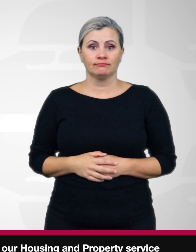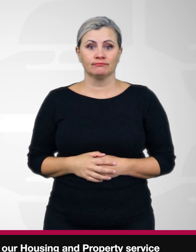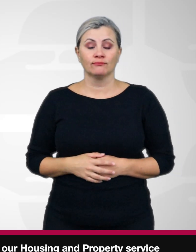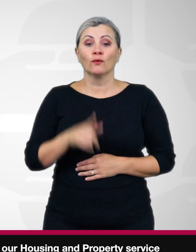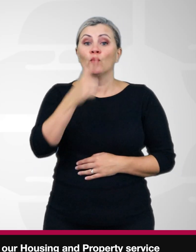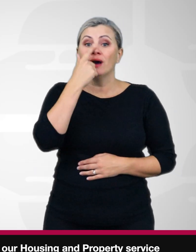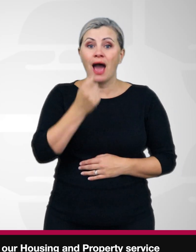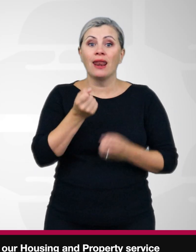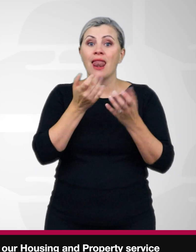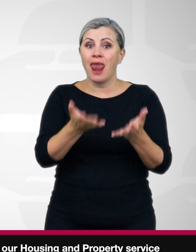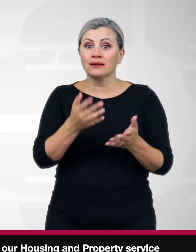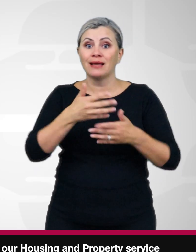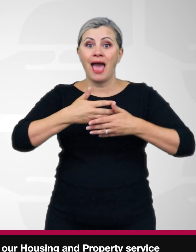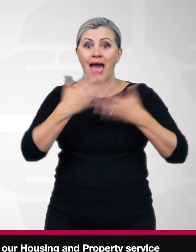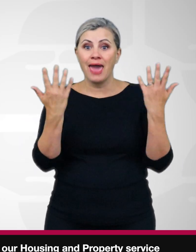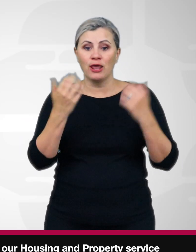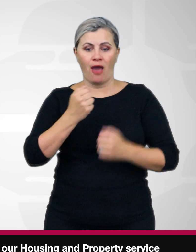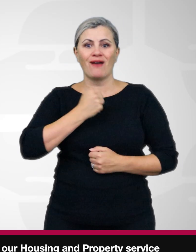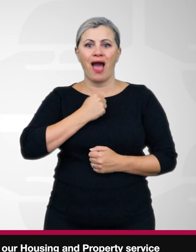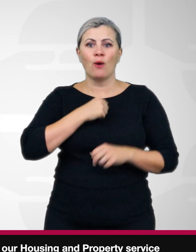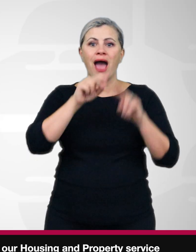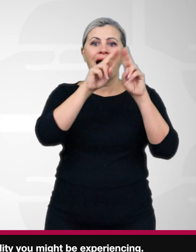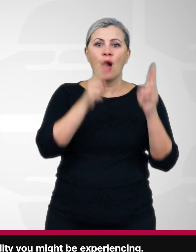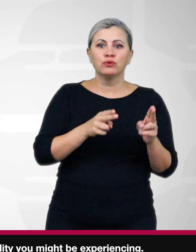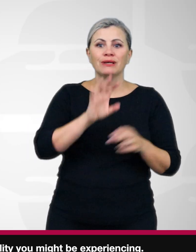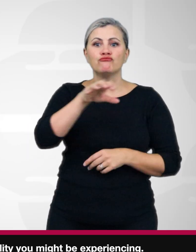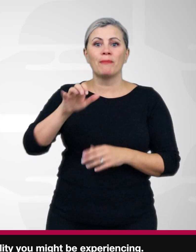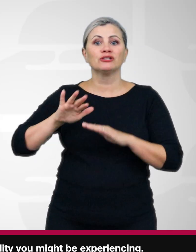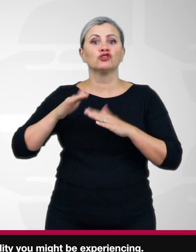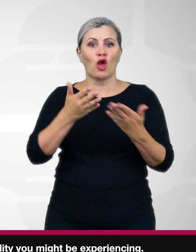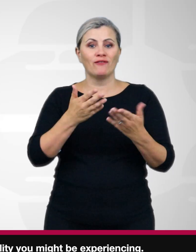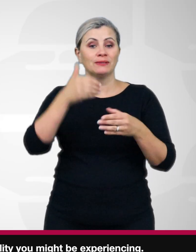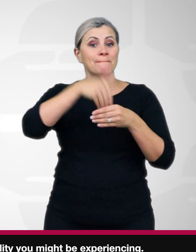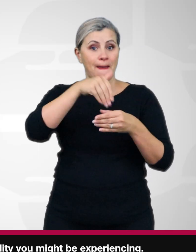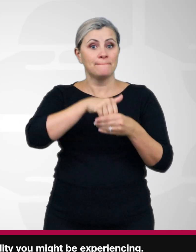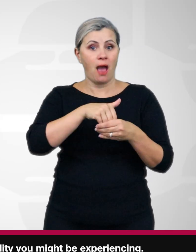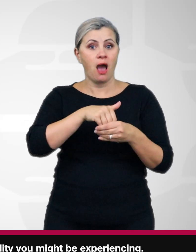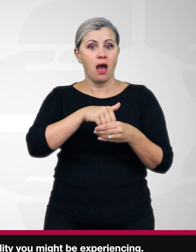You can let any member of our housing and property service know about a vulnerability you might be experiencing.